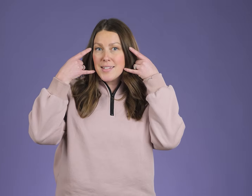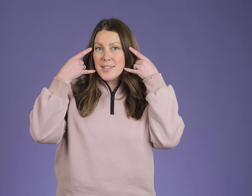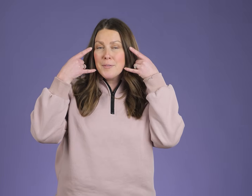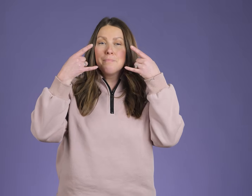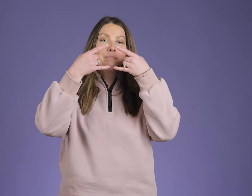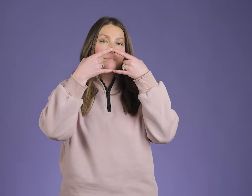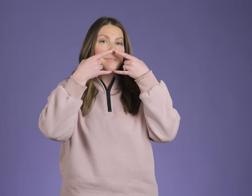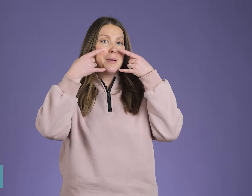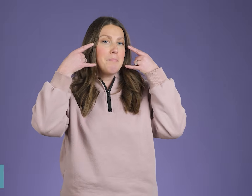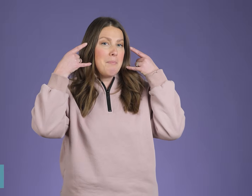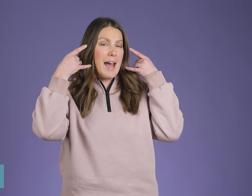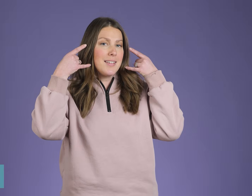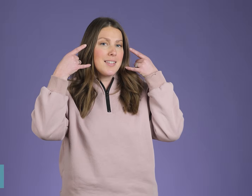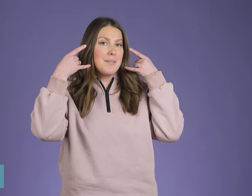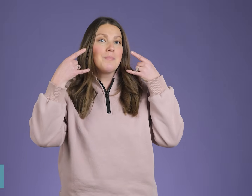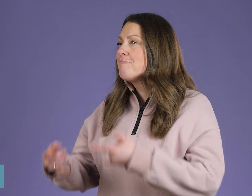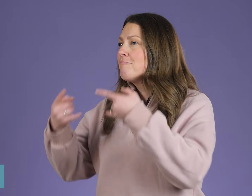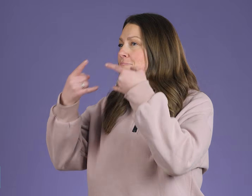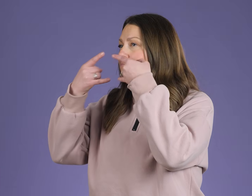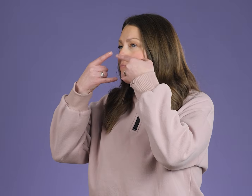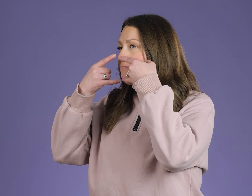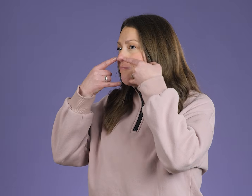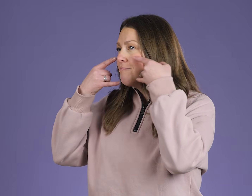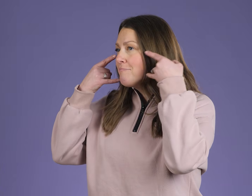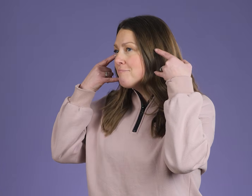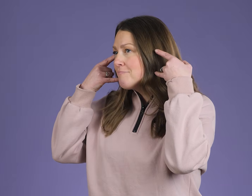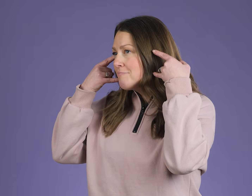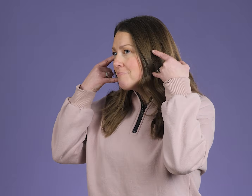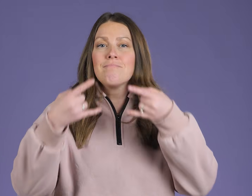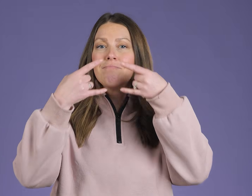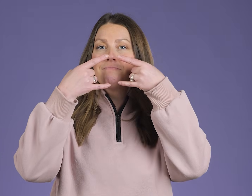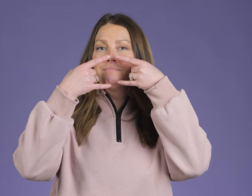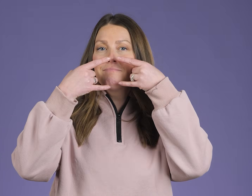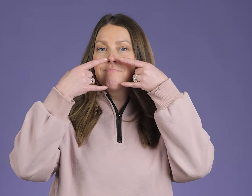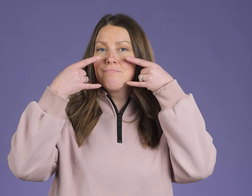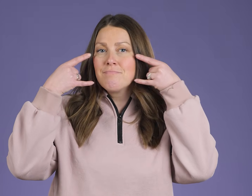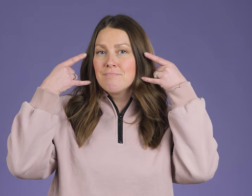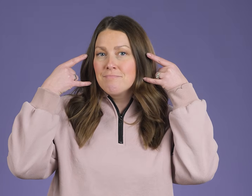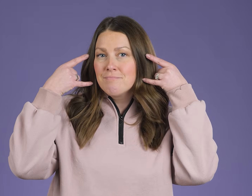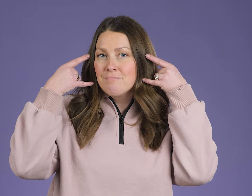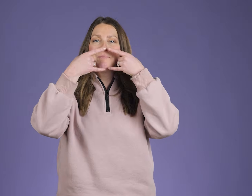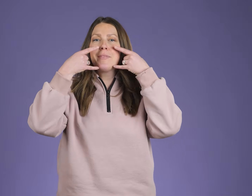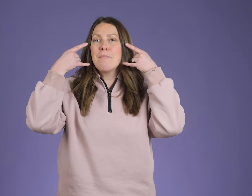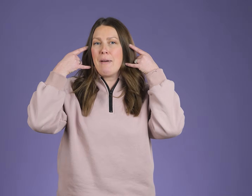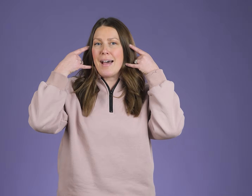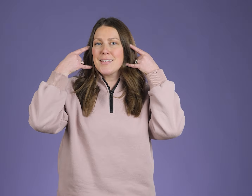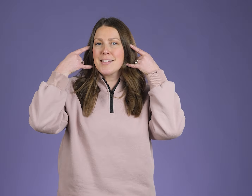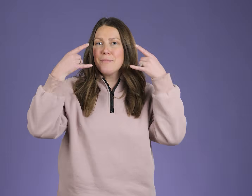Mask, mask. It's making the shape of a mask going across your face. Mask.